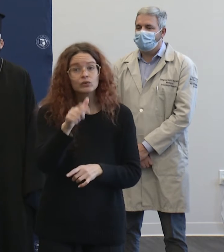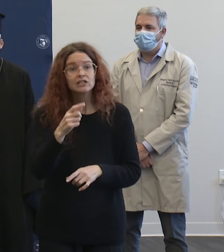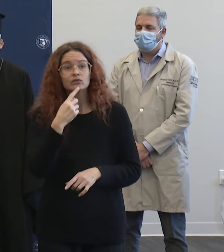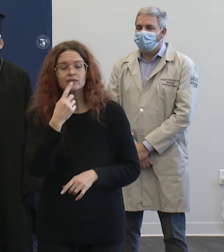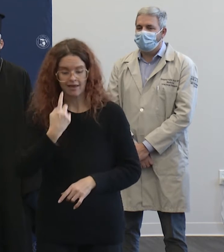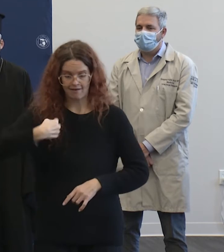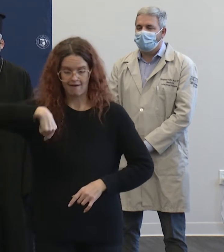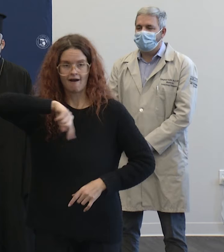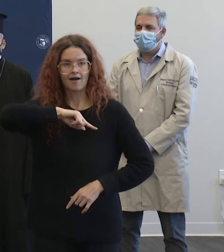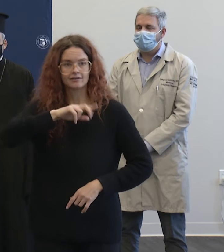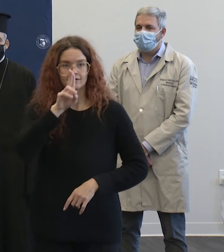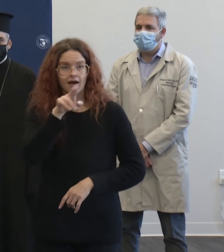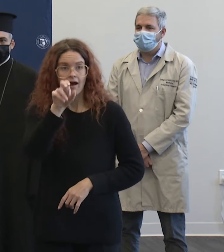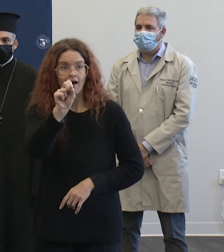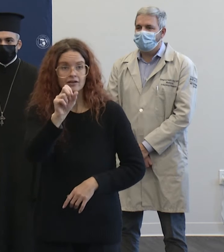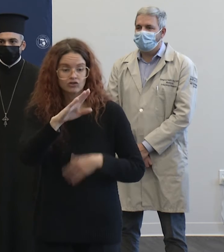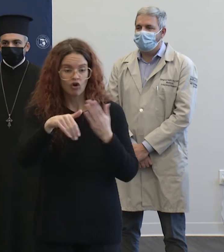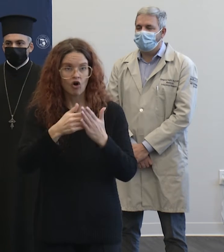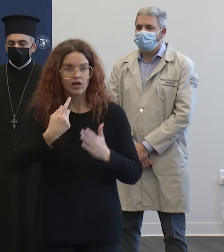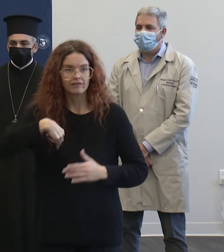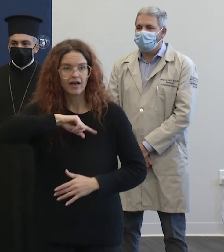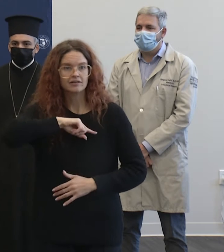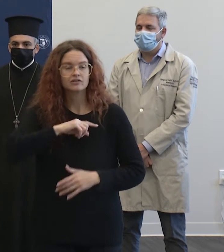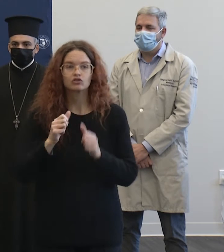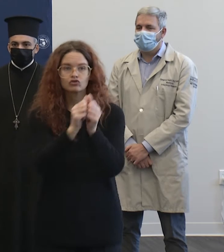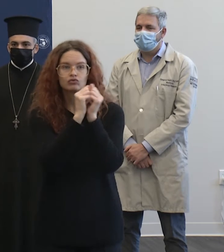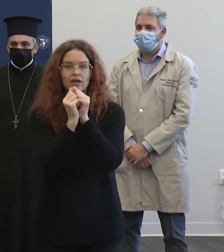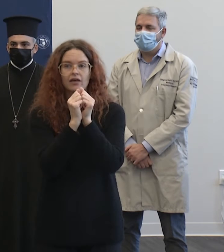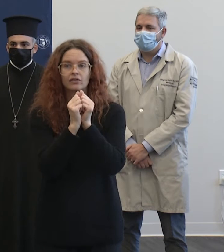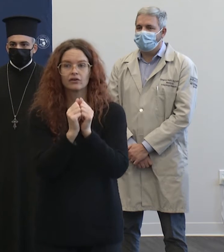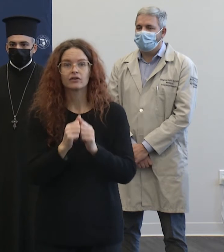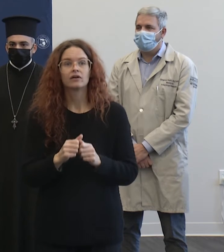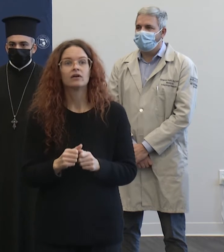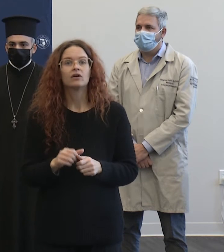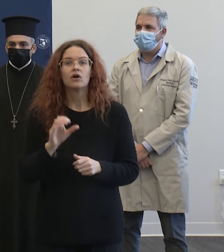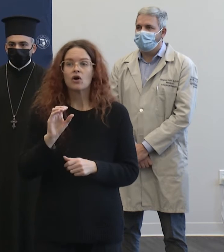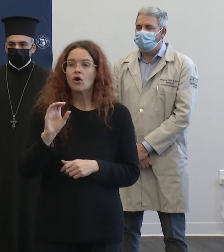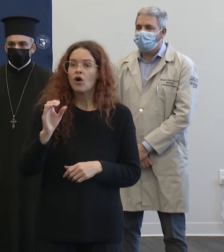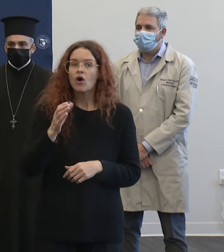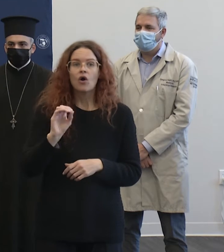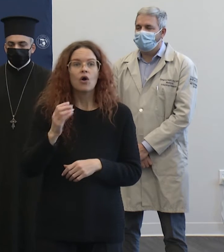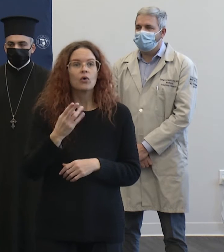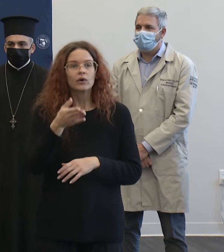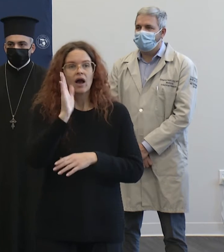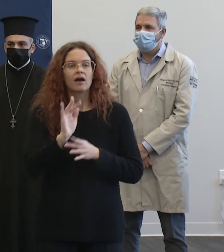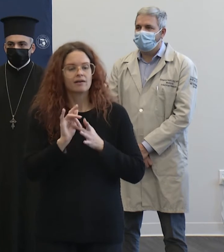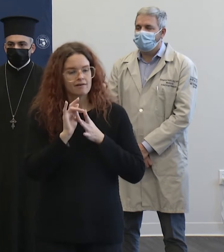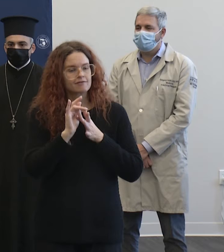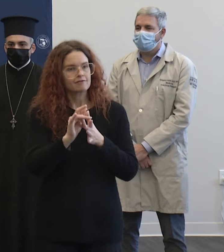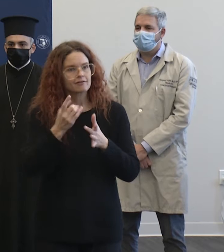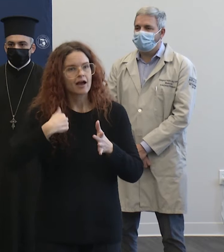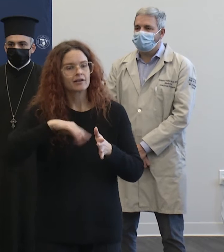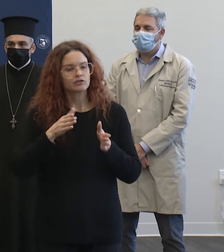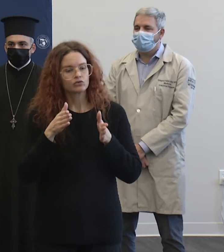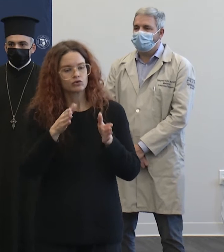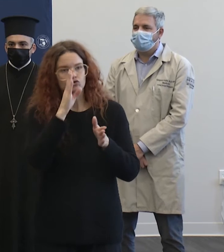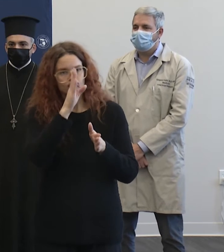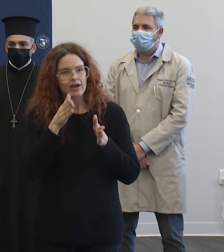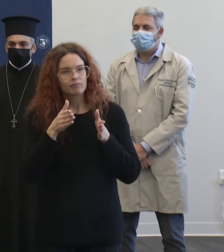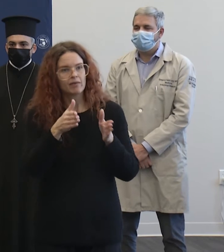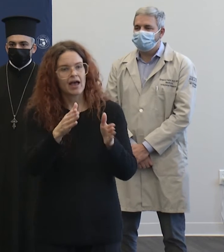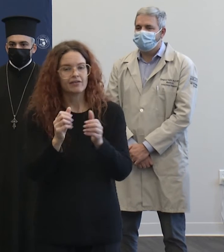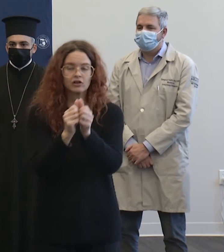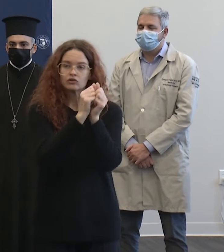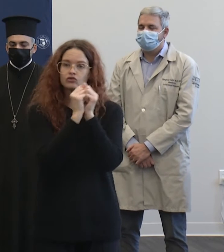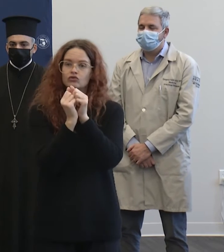us, all of us. Together, let's all repeat, O God, guide us to the straight path.